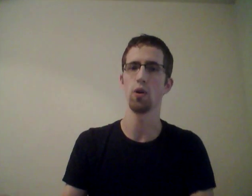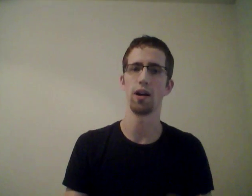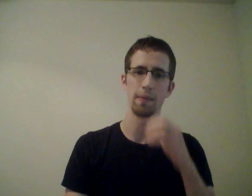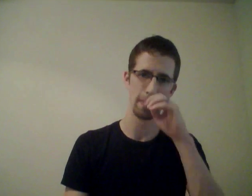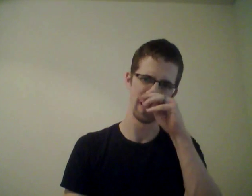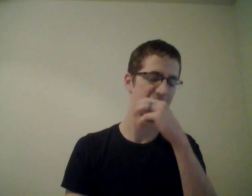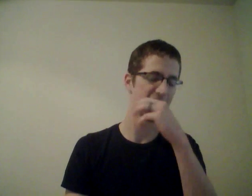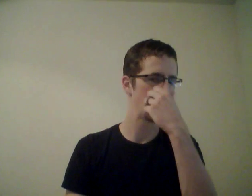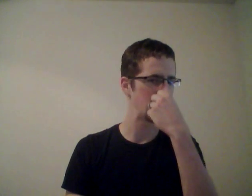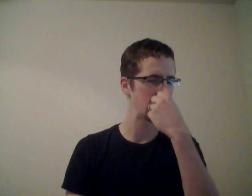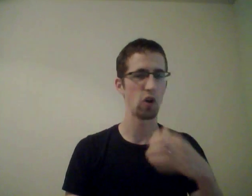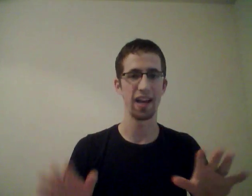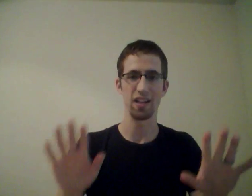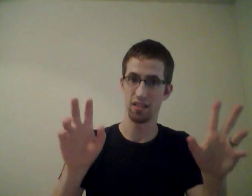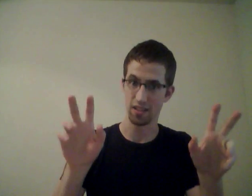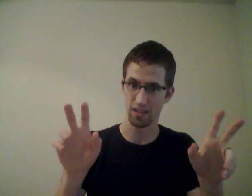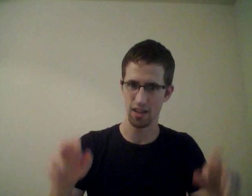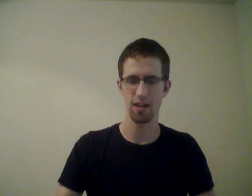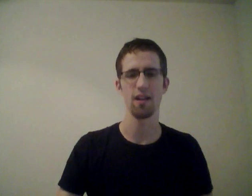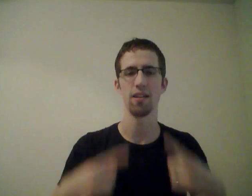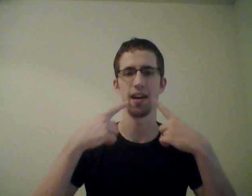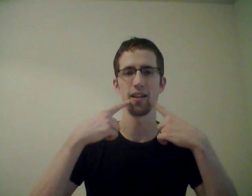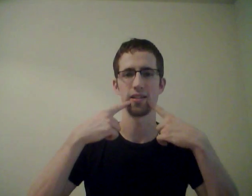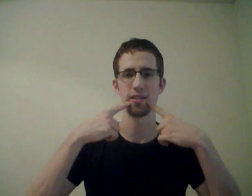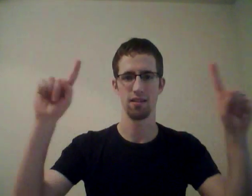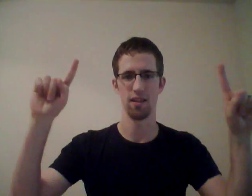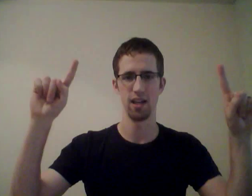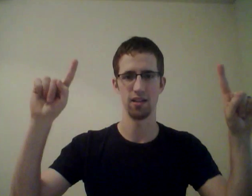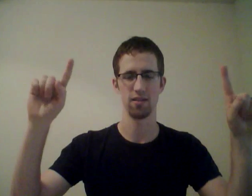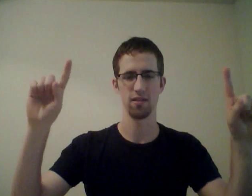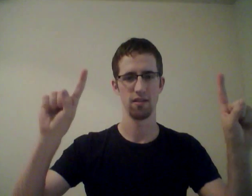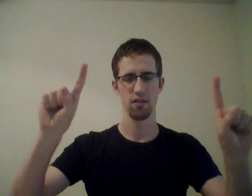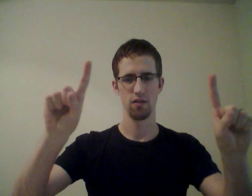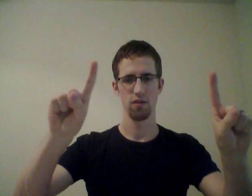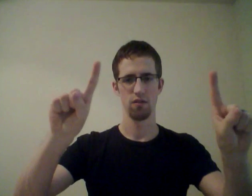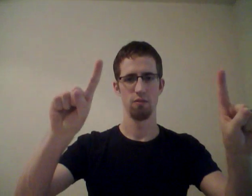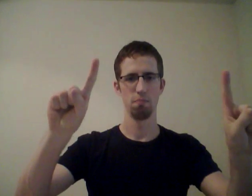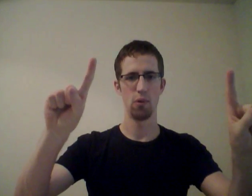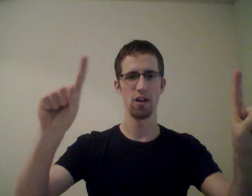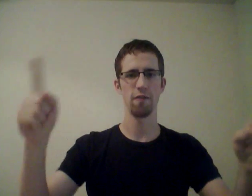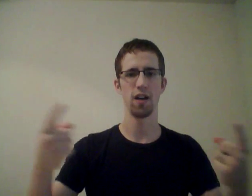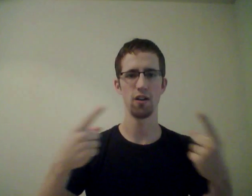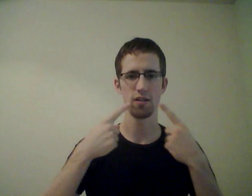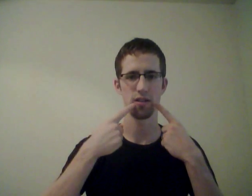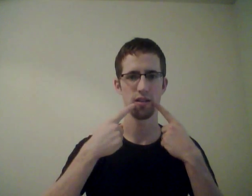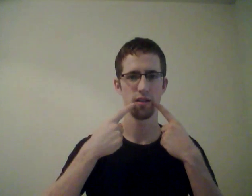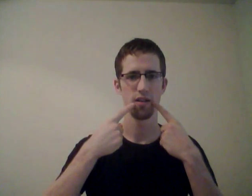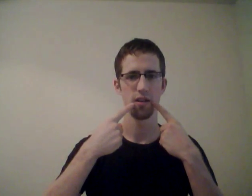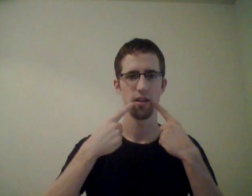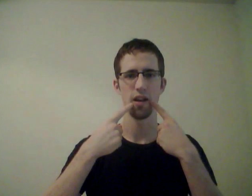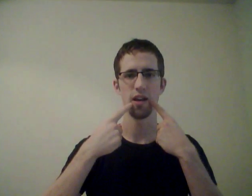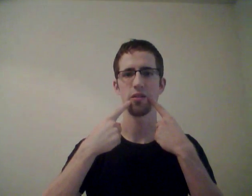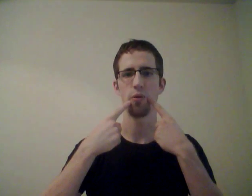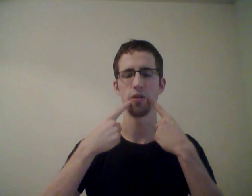work. That's work more like succeed, and that is this. Pointed fingers in at the corners